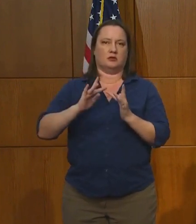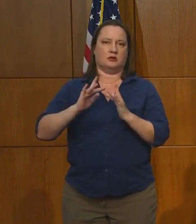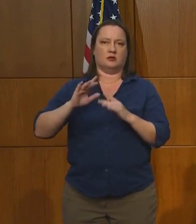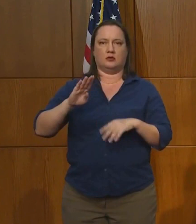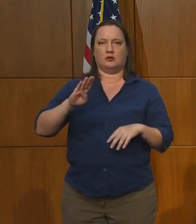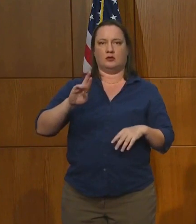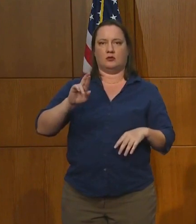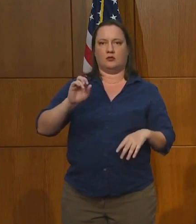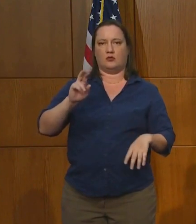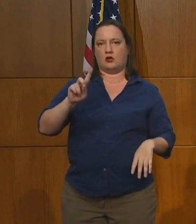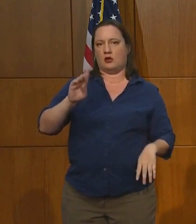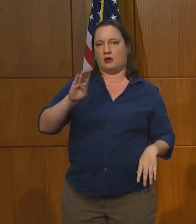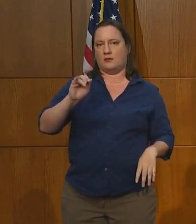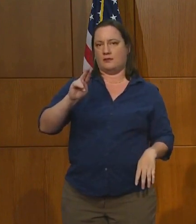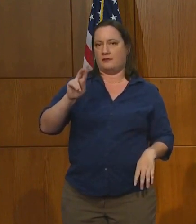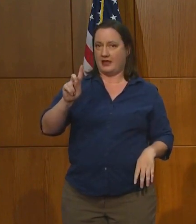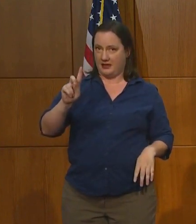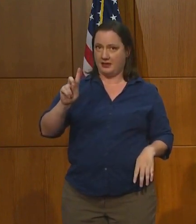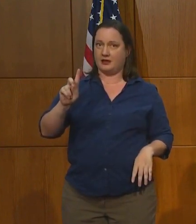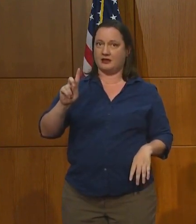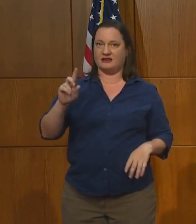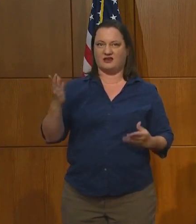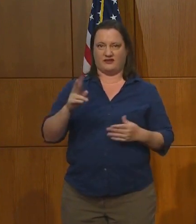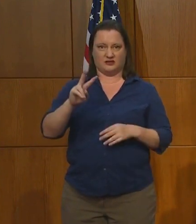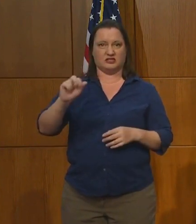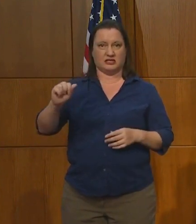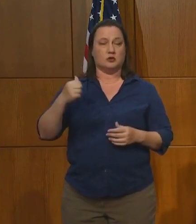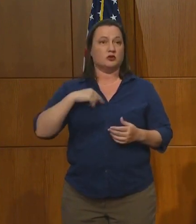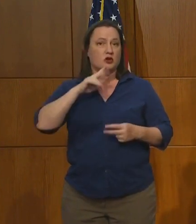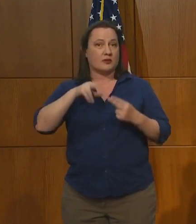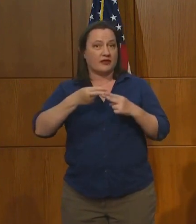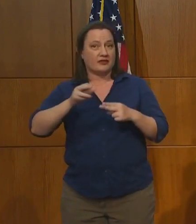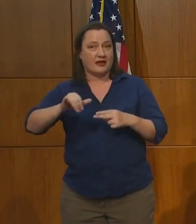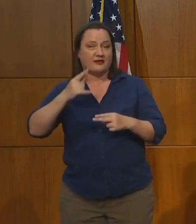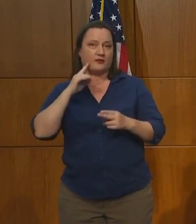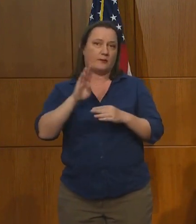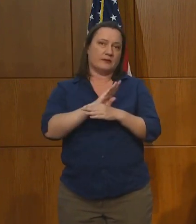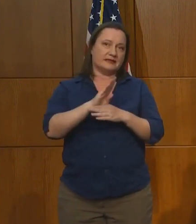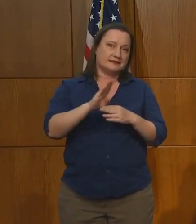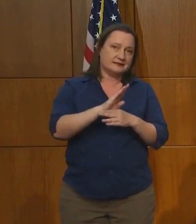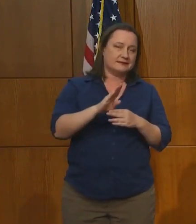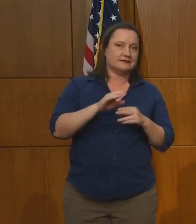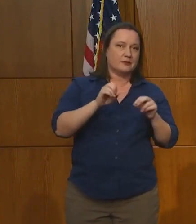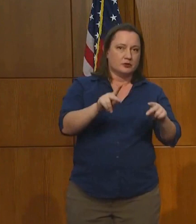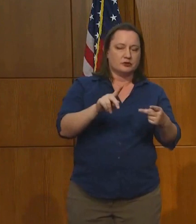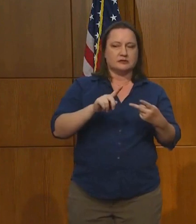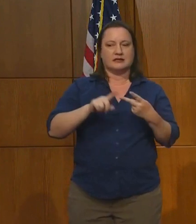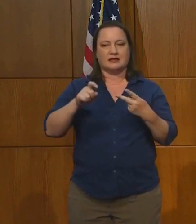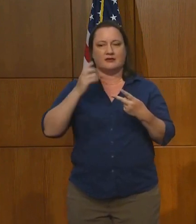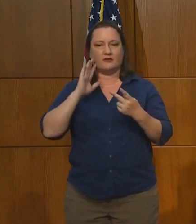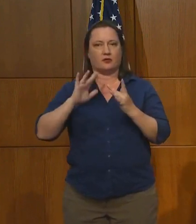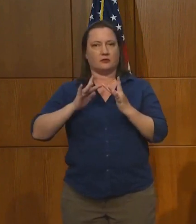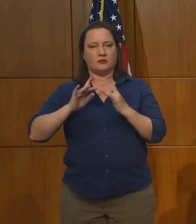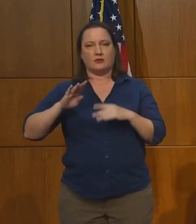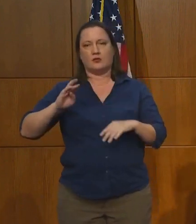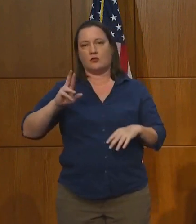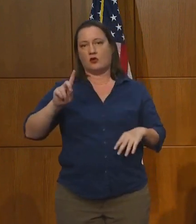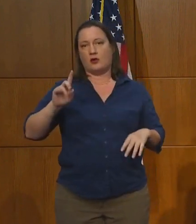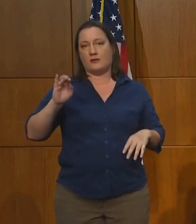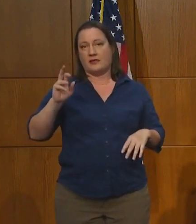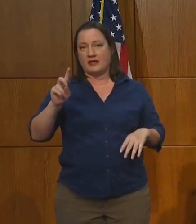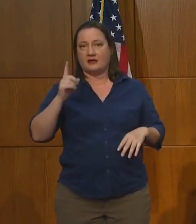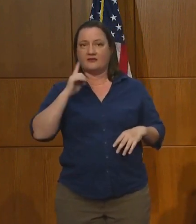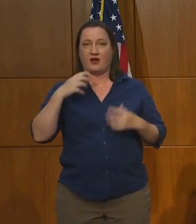the importance of broadband for business opportunities, the need for broadband for health